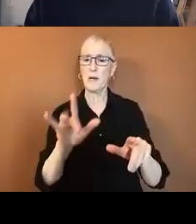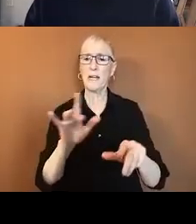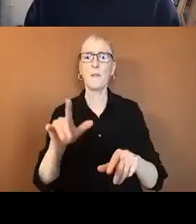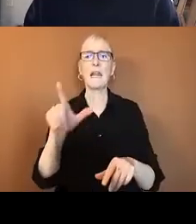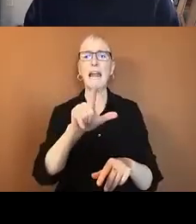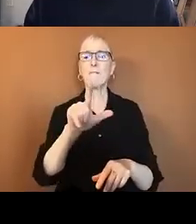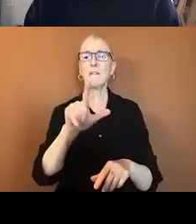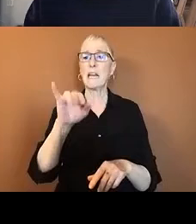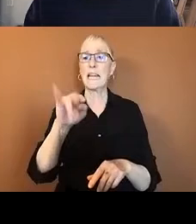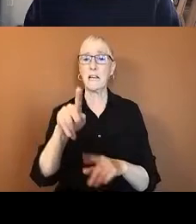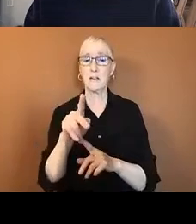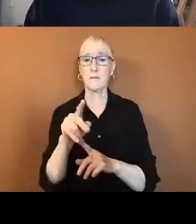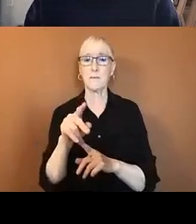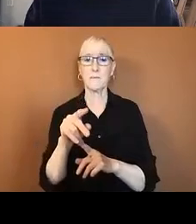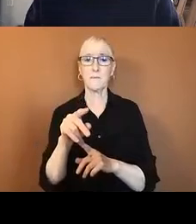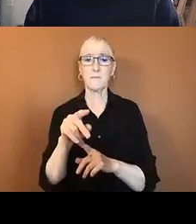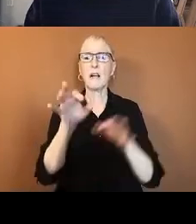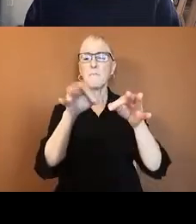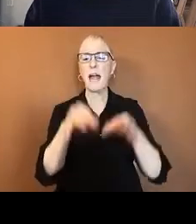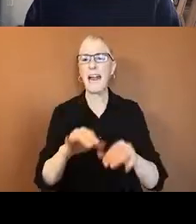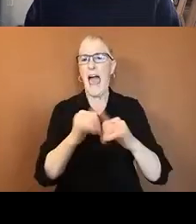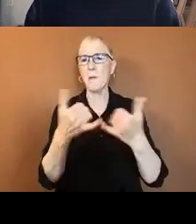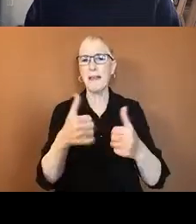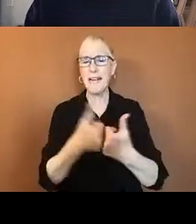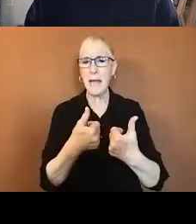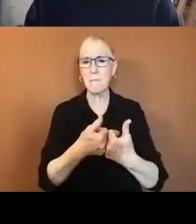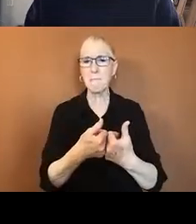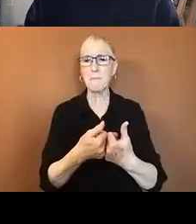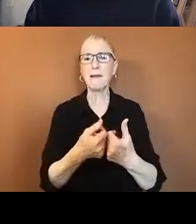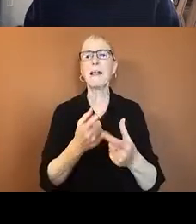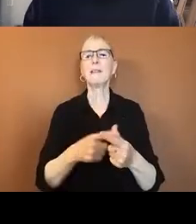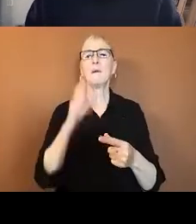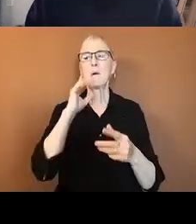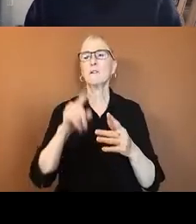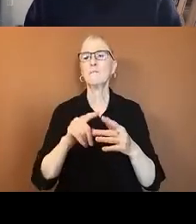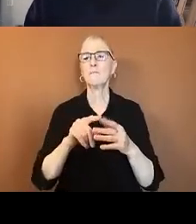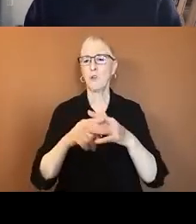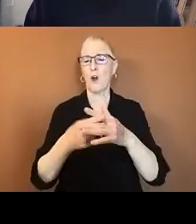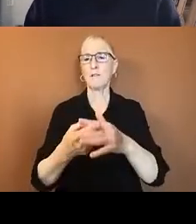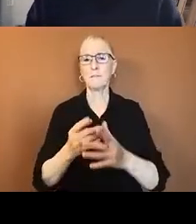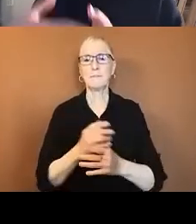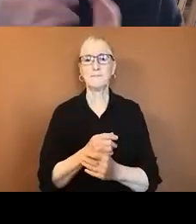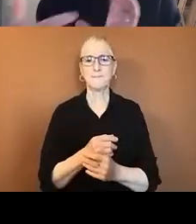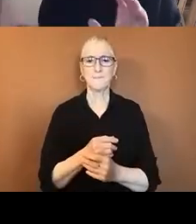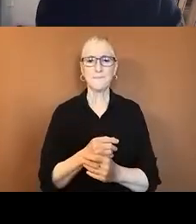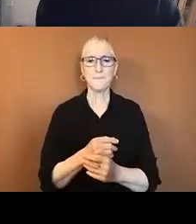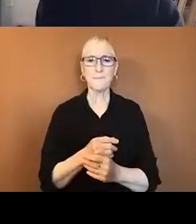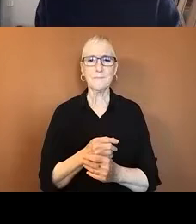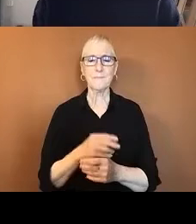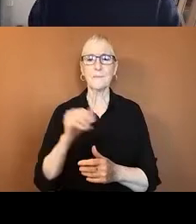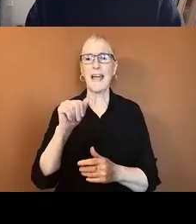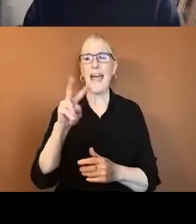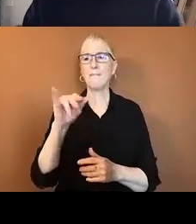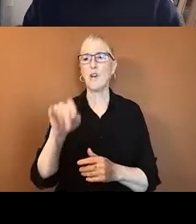link to go over how to play the game, and then we're going to briefly jump in. So you can see it goes over, there's like avatar, it's